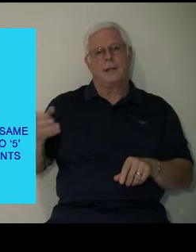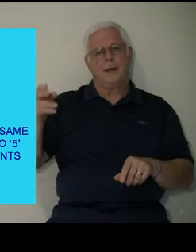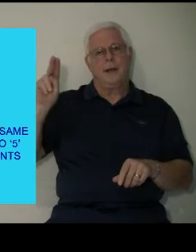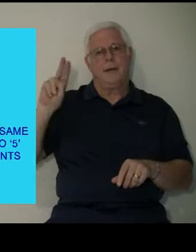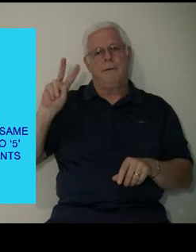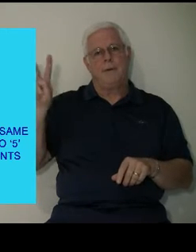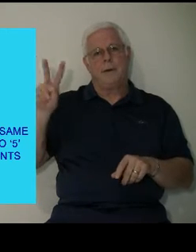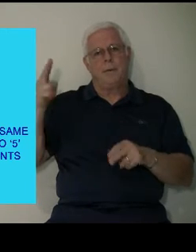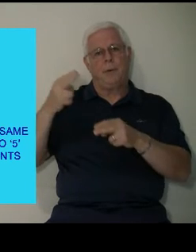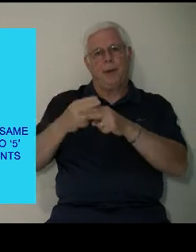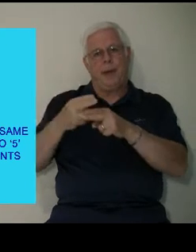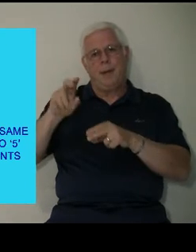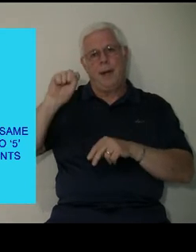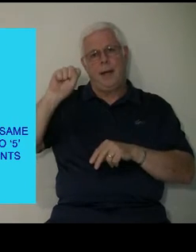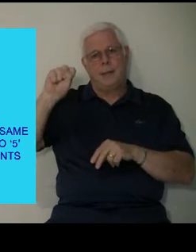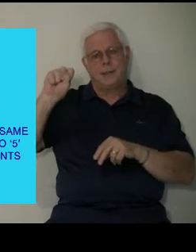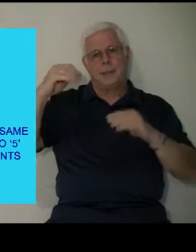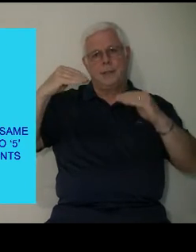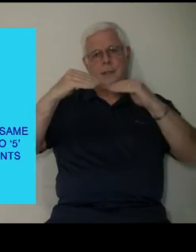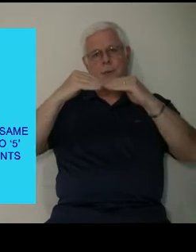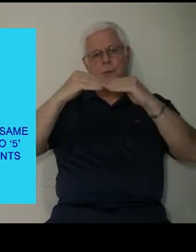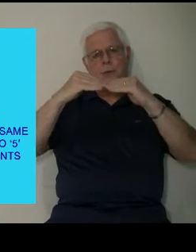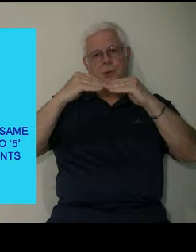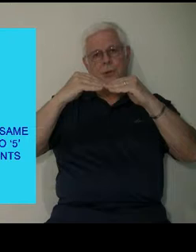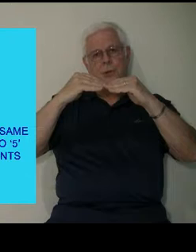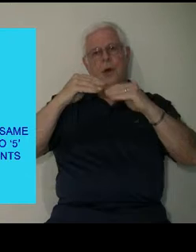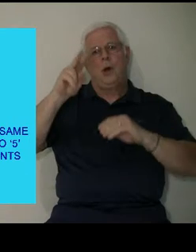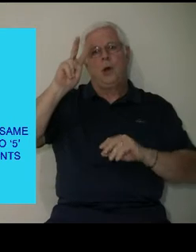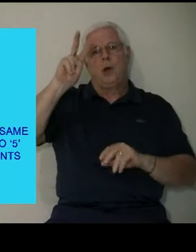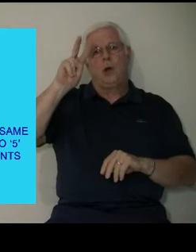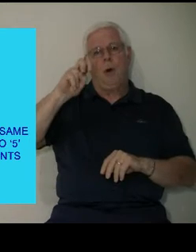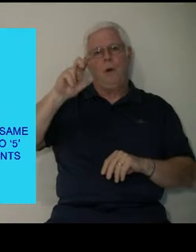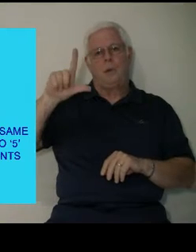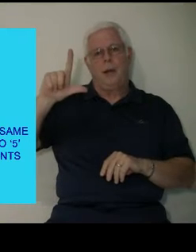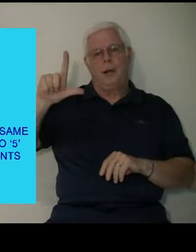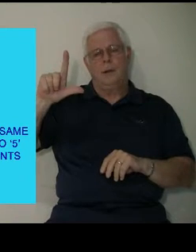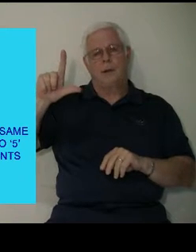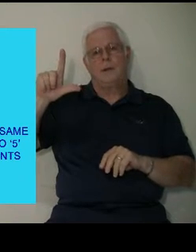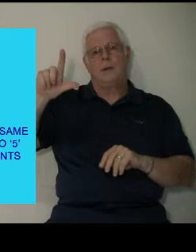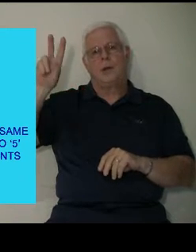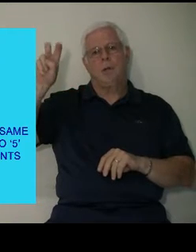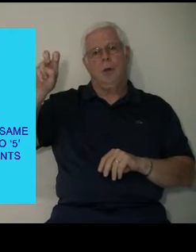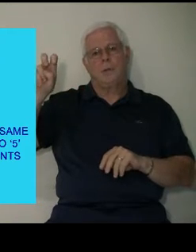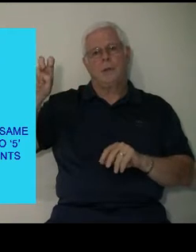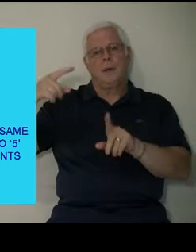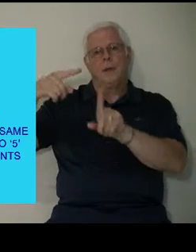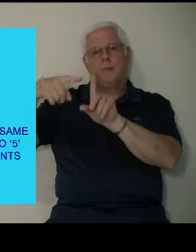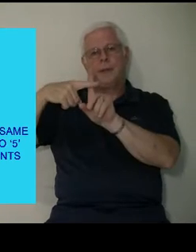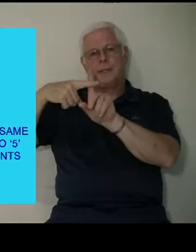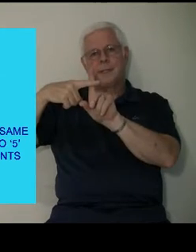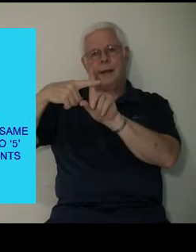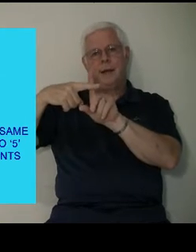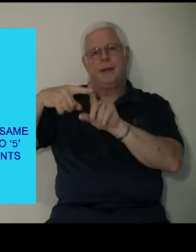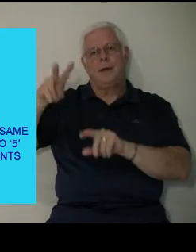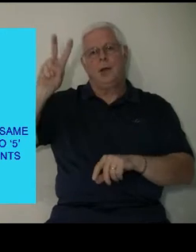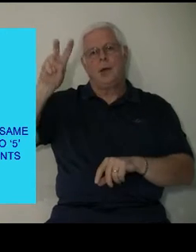say variable name S is equal to quote L quote plus sign